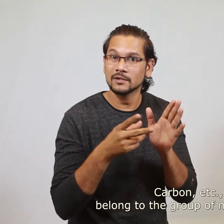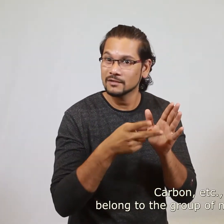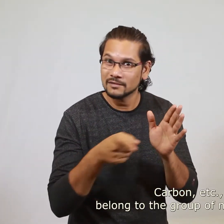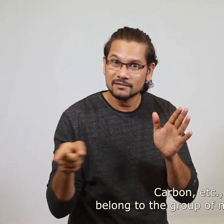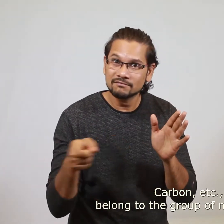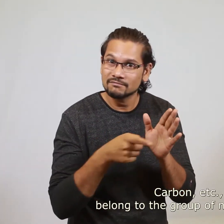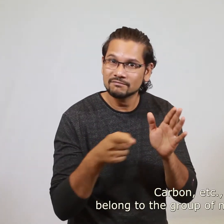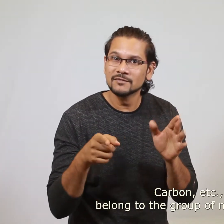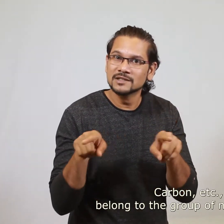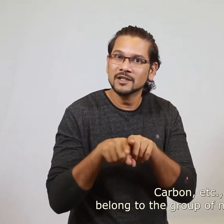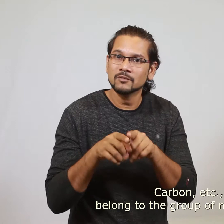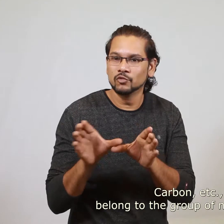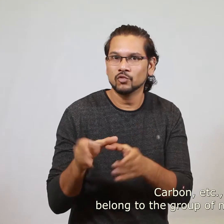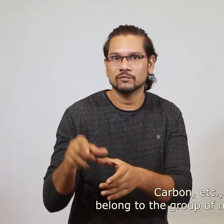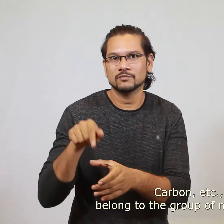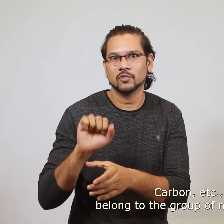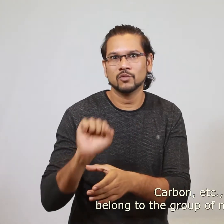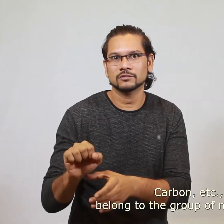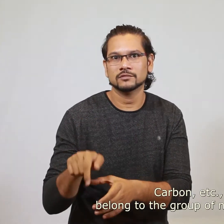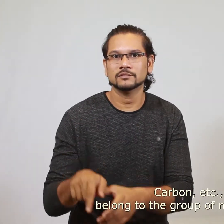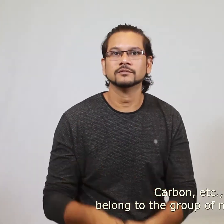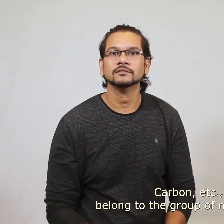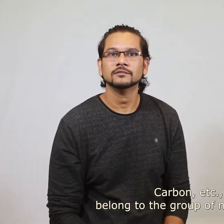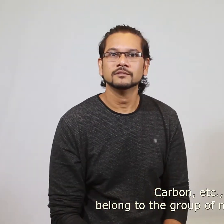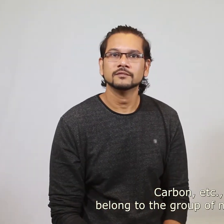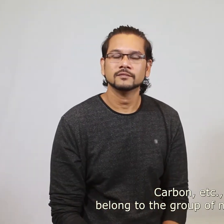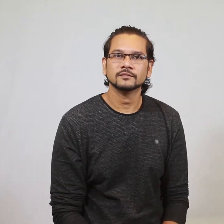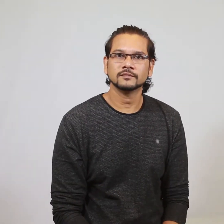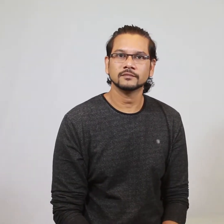etc. belong to the group non-metals.